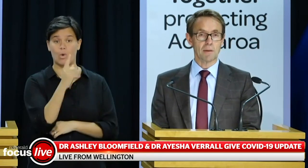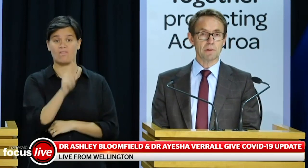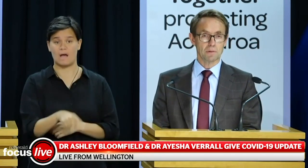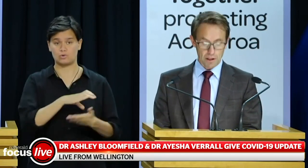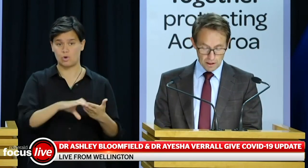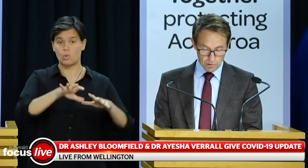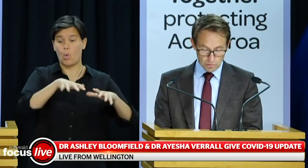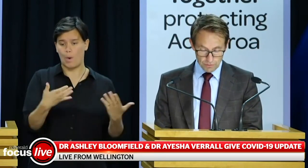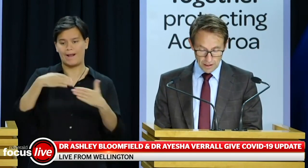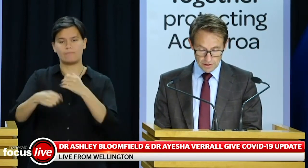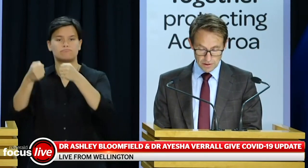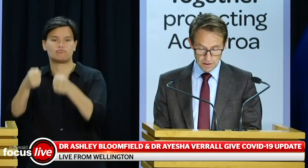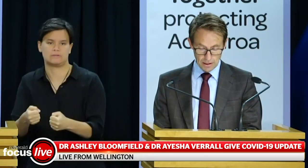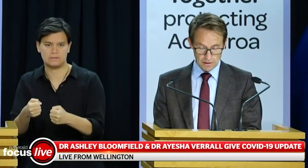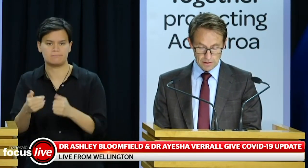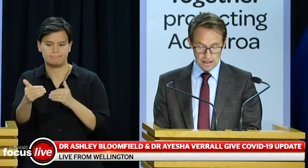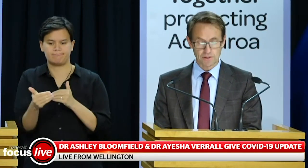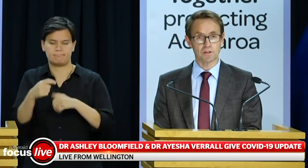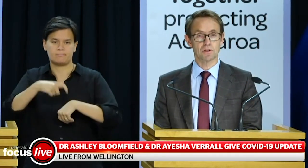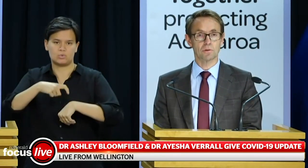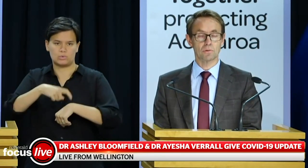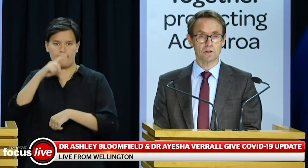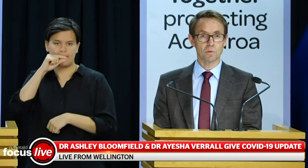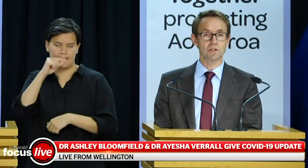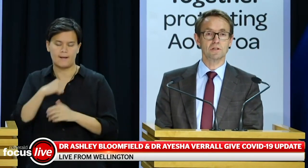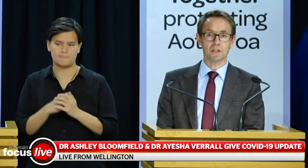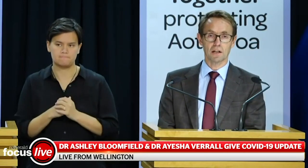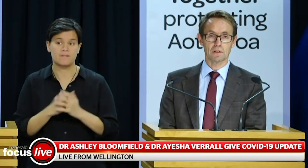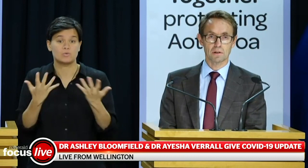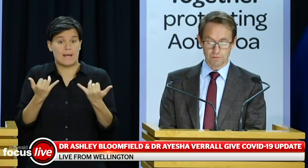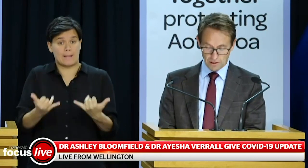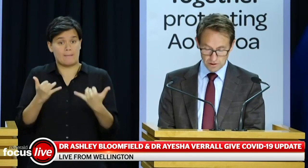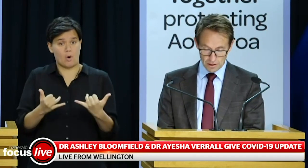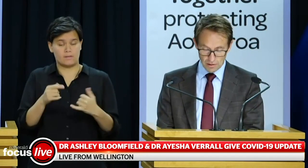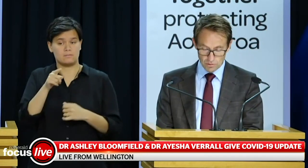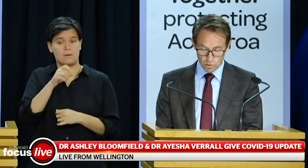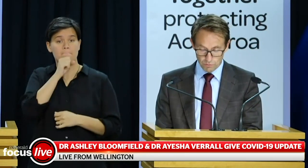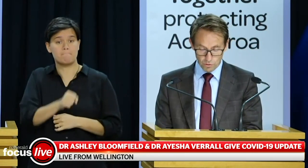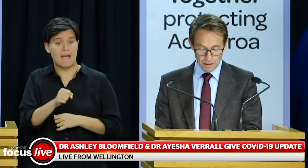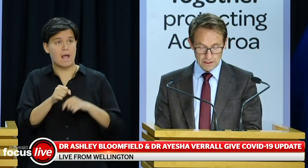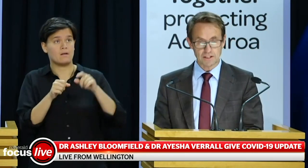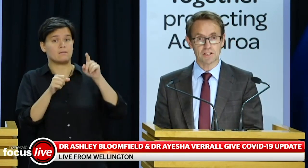about what has happened. We are gathering all the facts and answers to those questions, and the facts that are